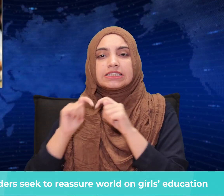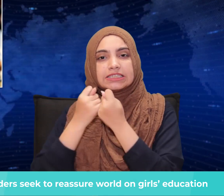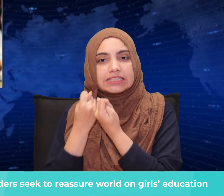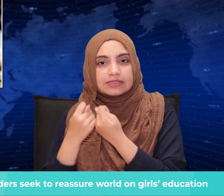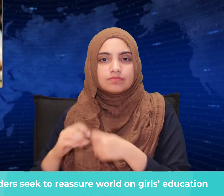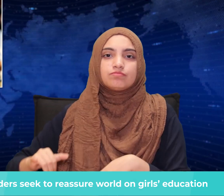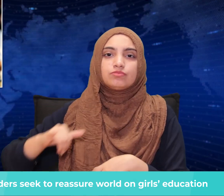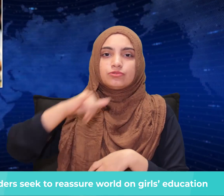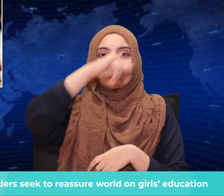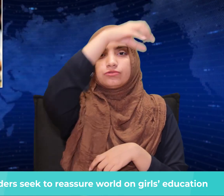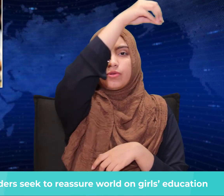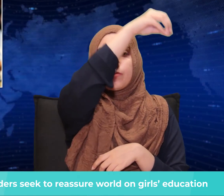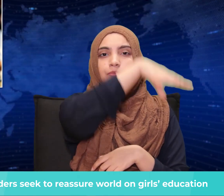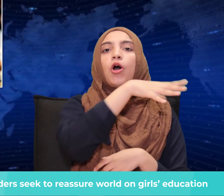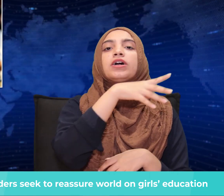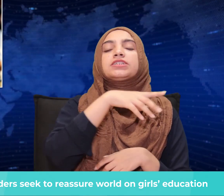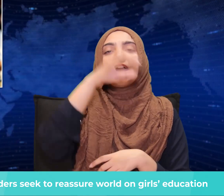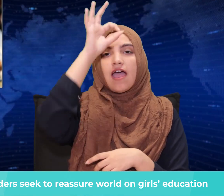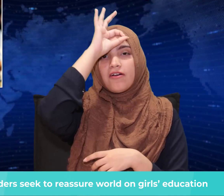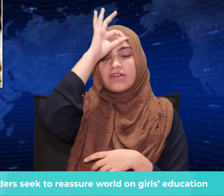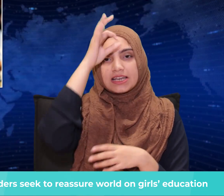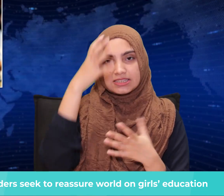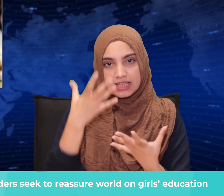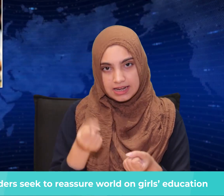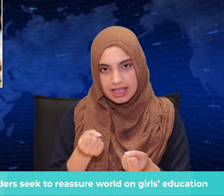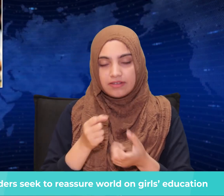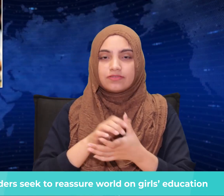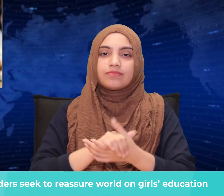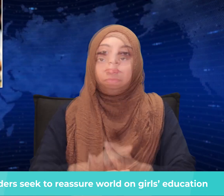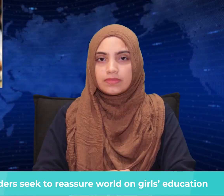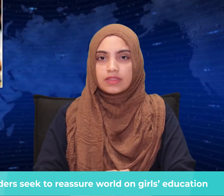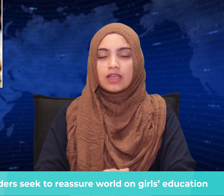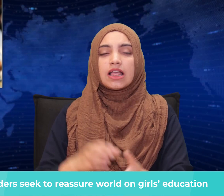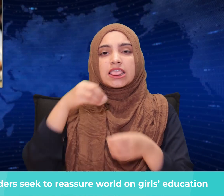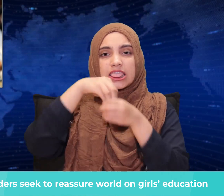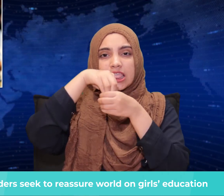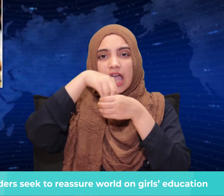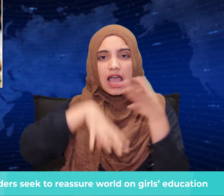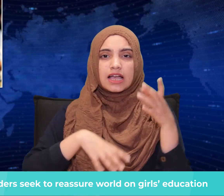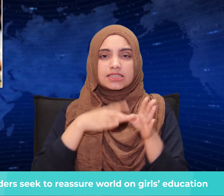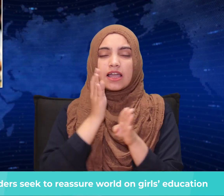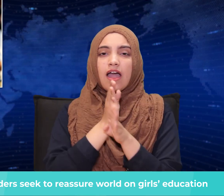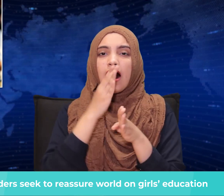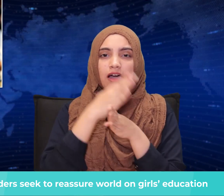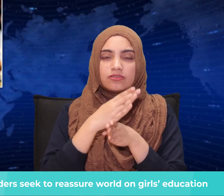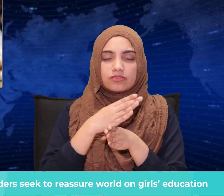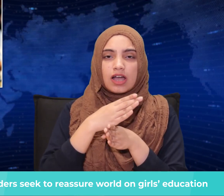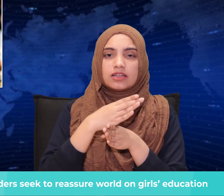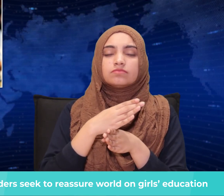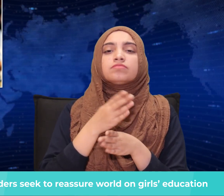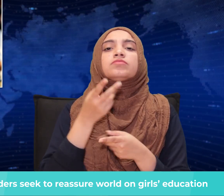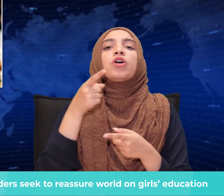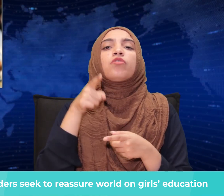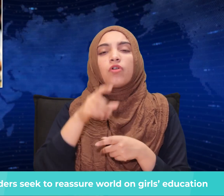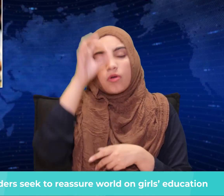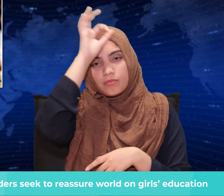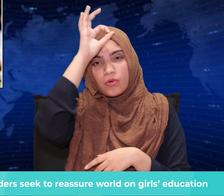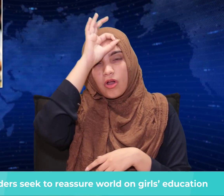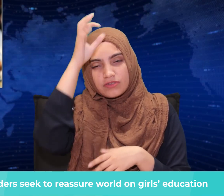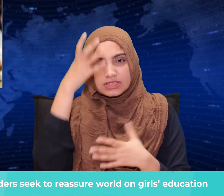the evacuations on Wednesday. Panjshir, the last Afghan province opposing Taliban rule,